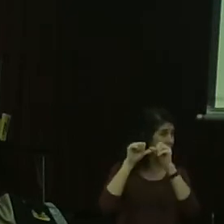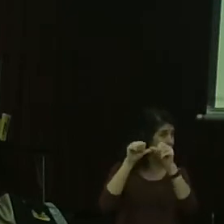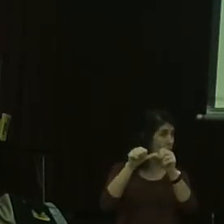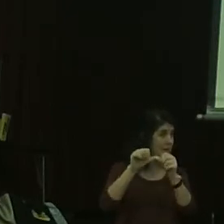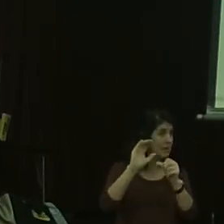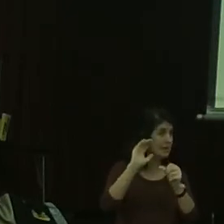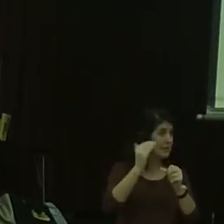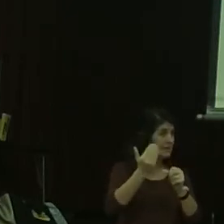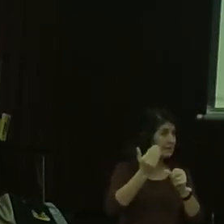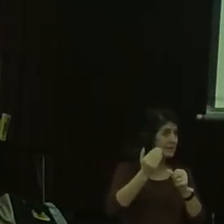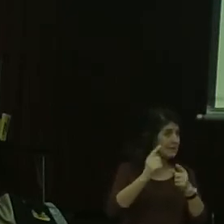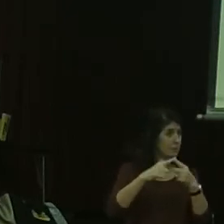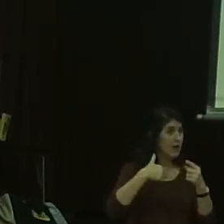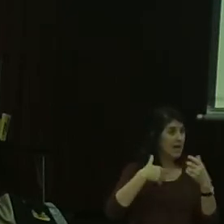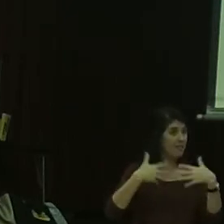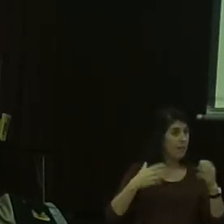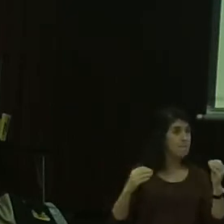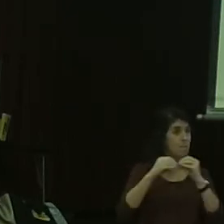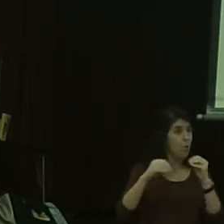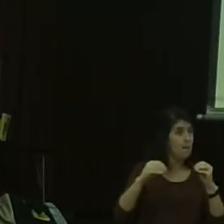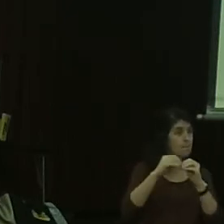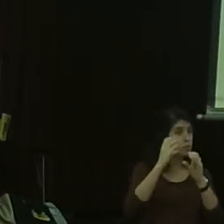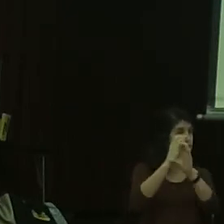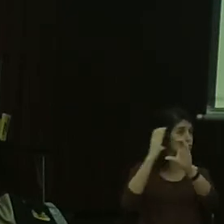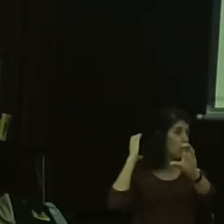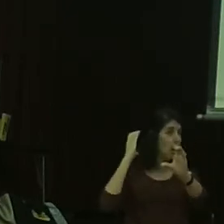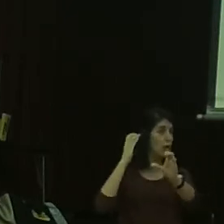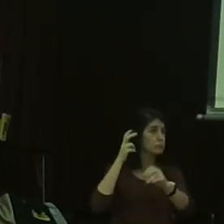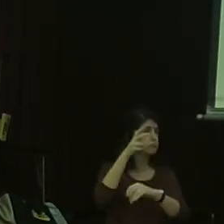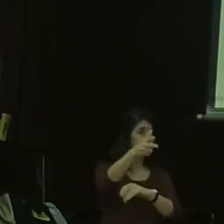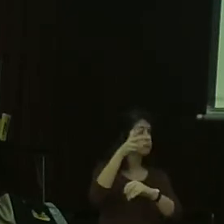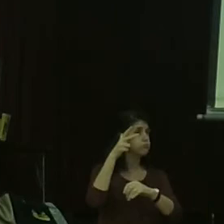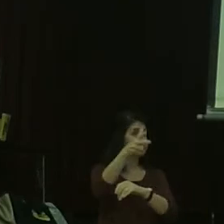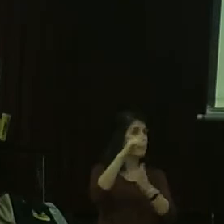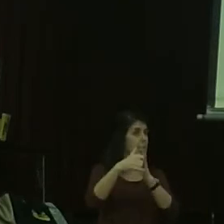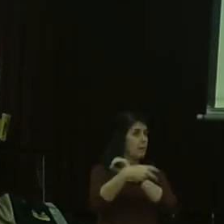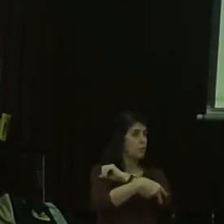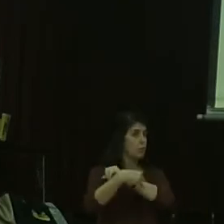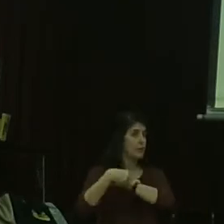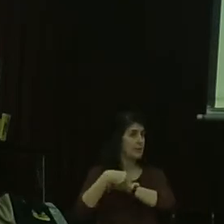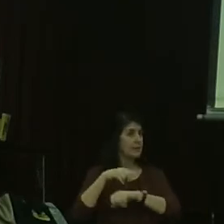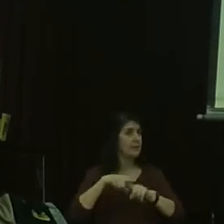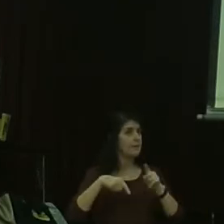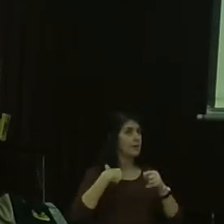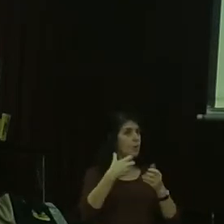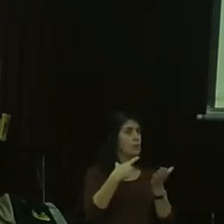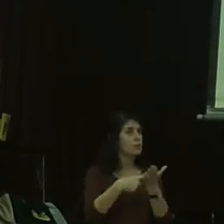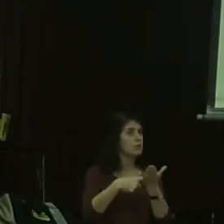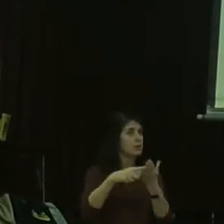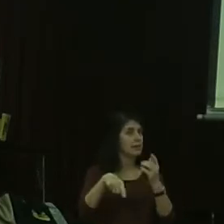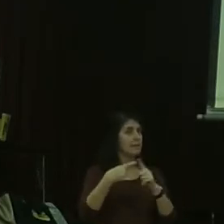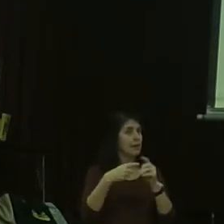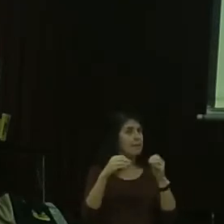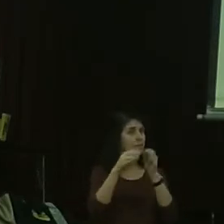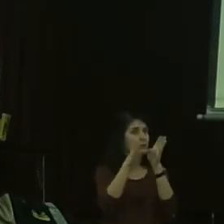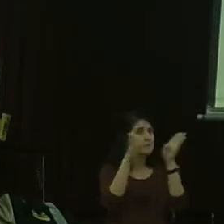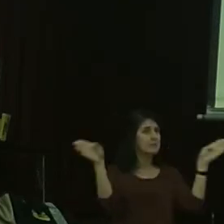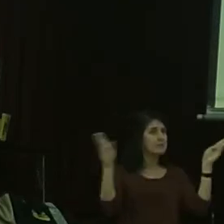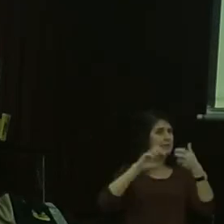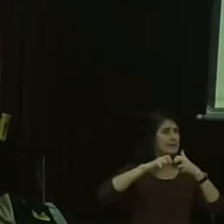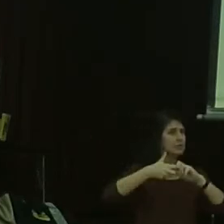to be a big uptick in truck traffic. I wonder if that's a permanent change. But I wanted to step back and talk about a broader issue, and that's